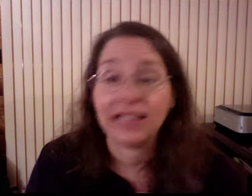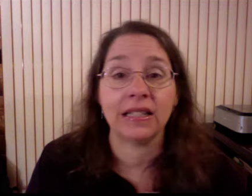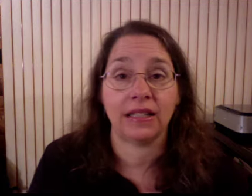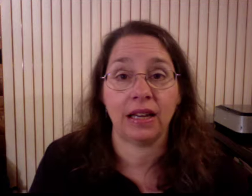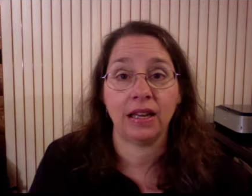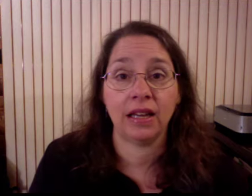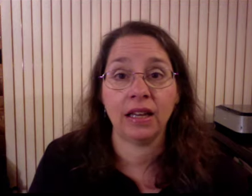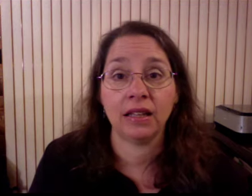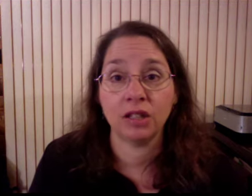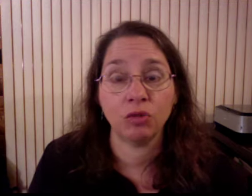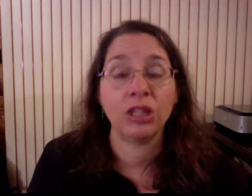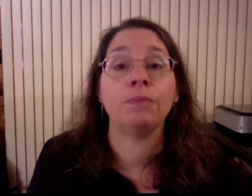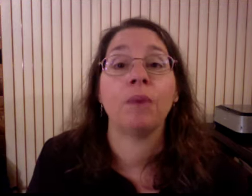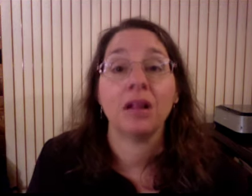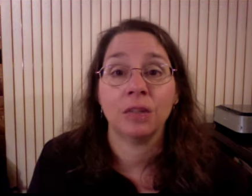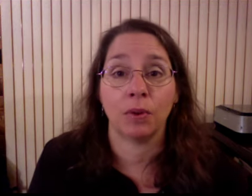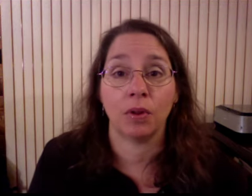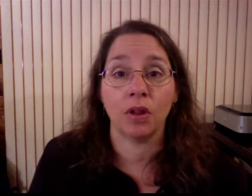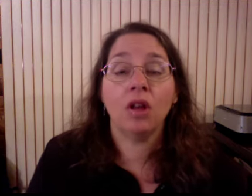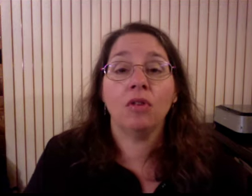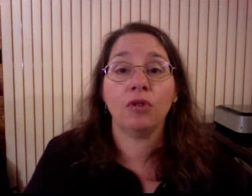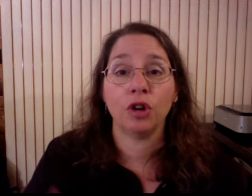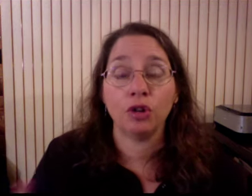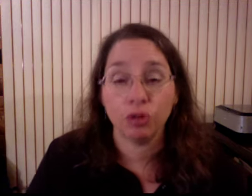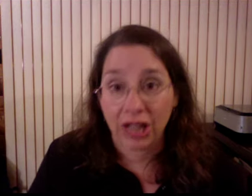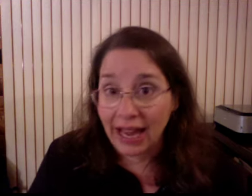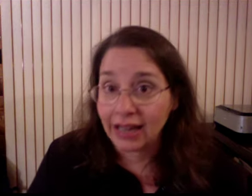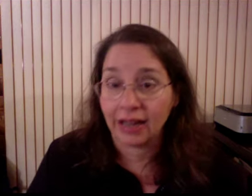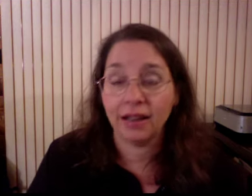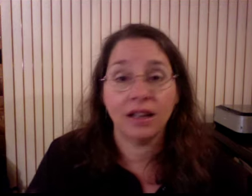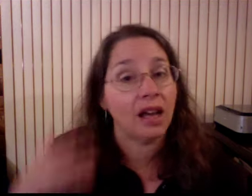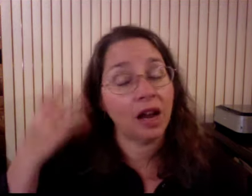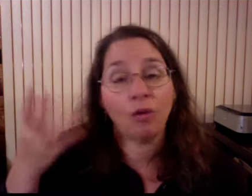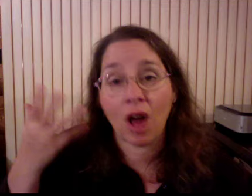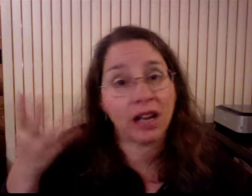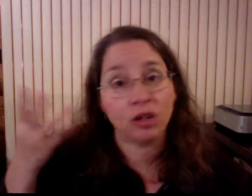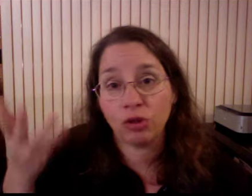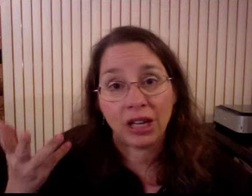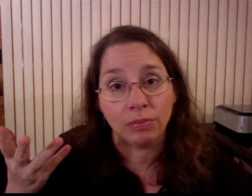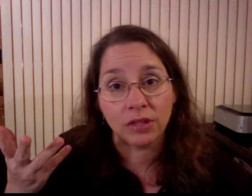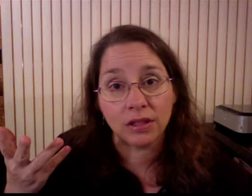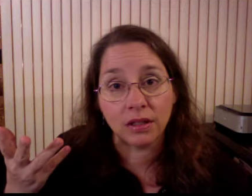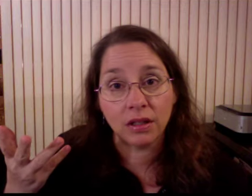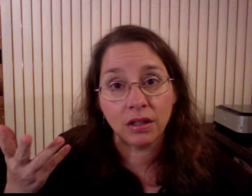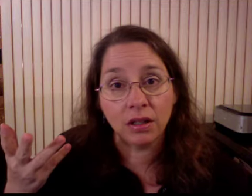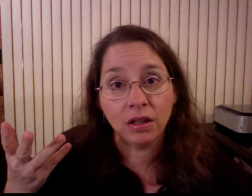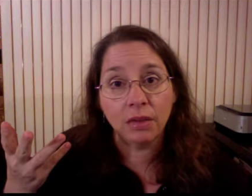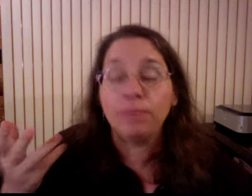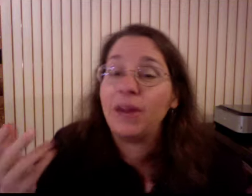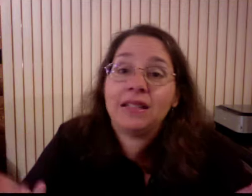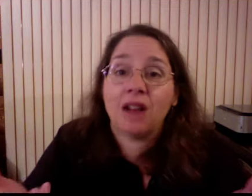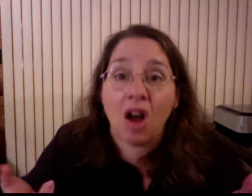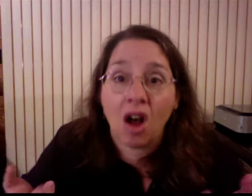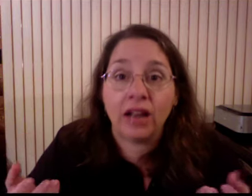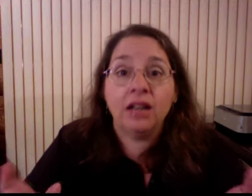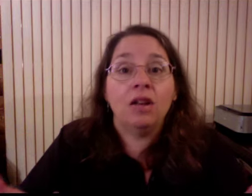Fantasy is responsible for creating erotic dreams based on what